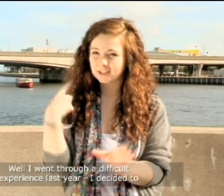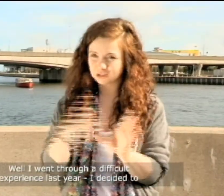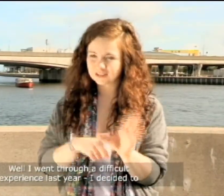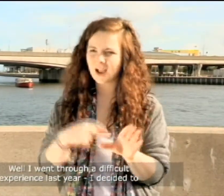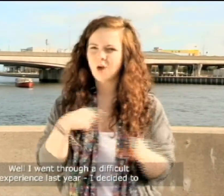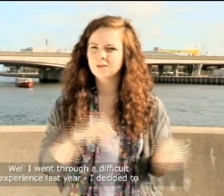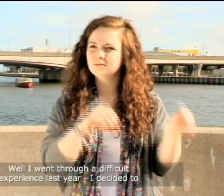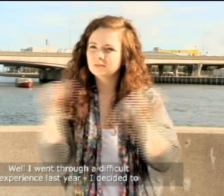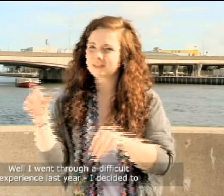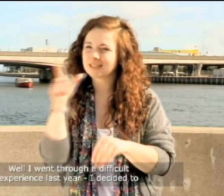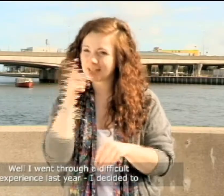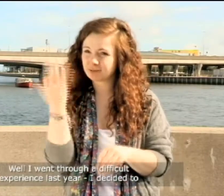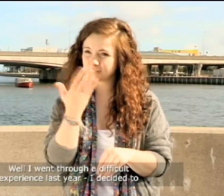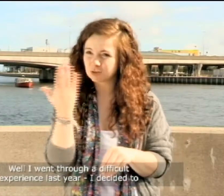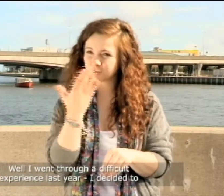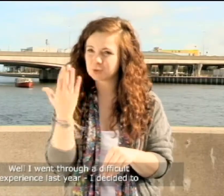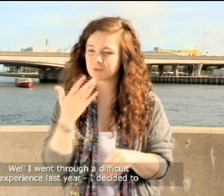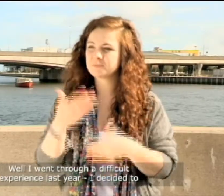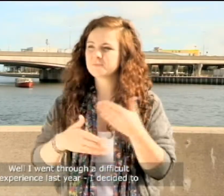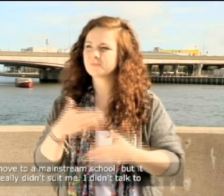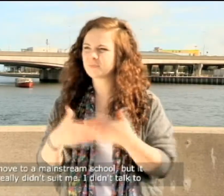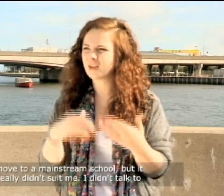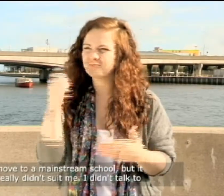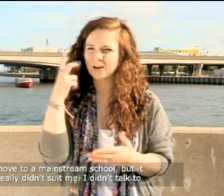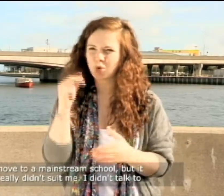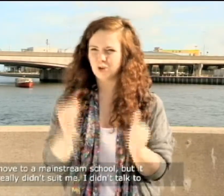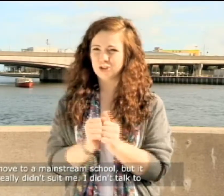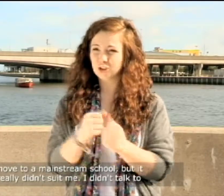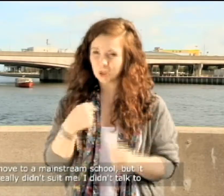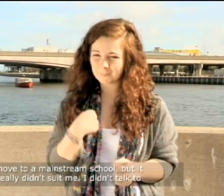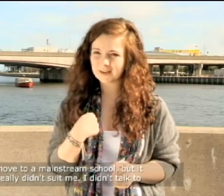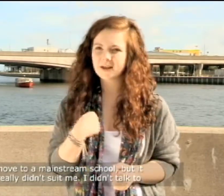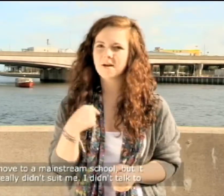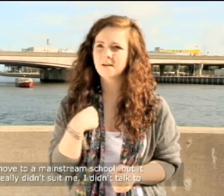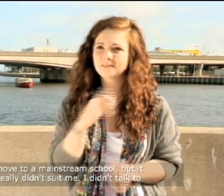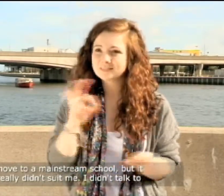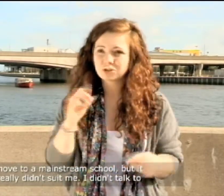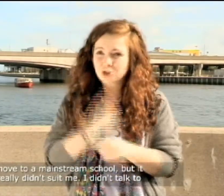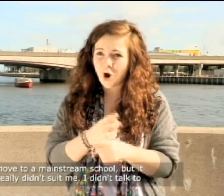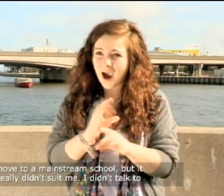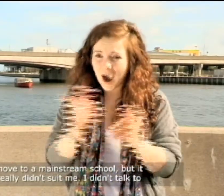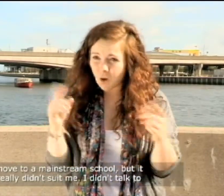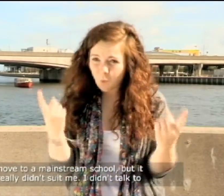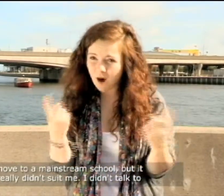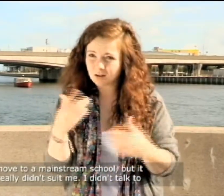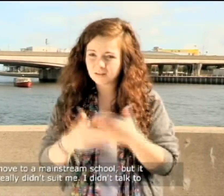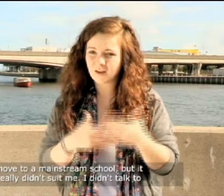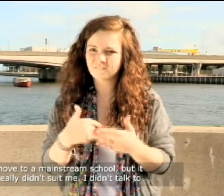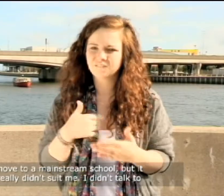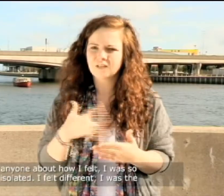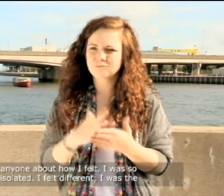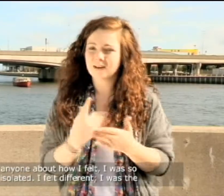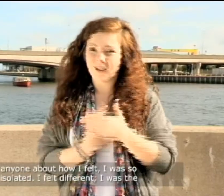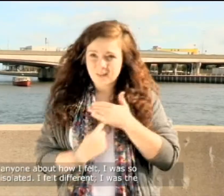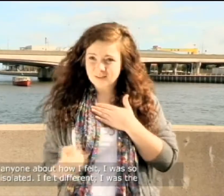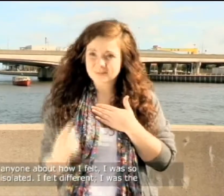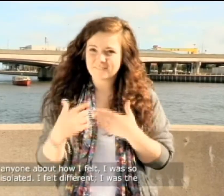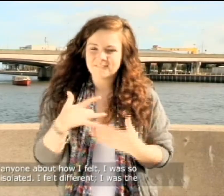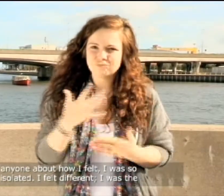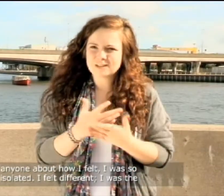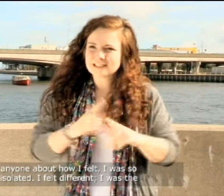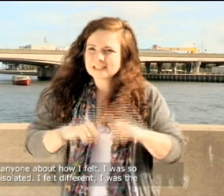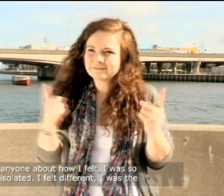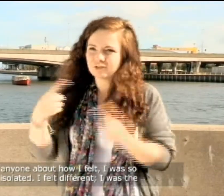Well, I went through a difficult experience last year. I decided to move to a mainstream school, but it really didn't suit me. I didn't talk to anyone about